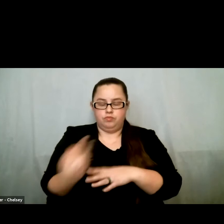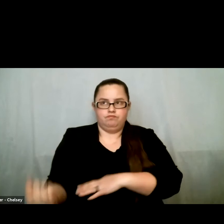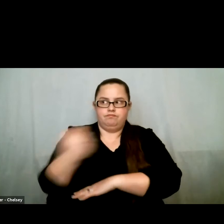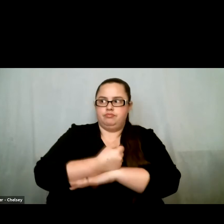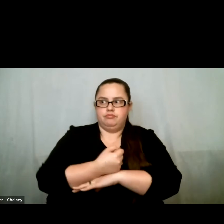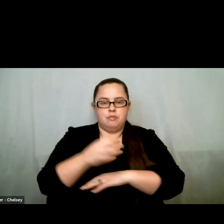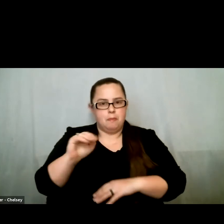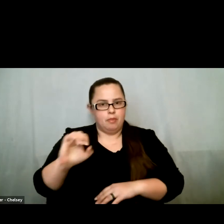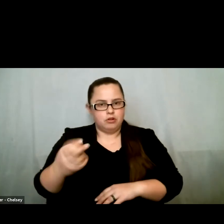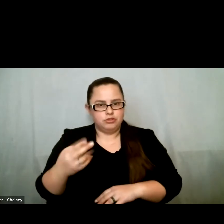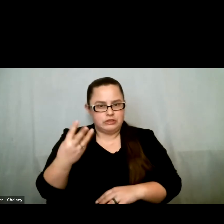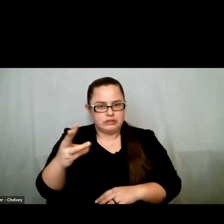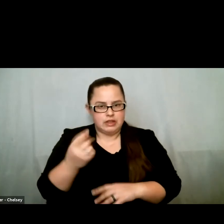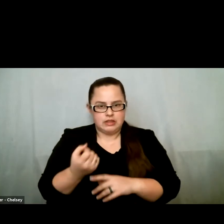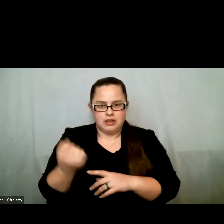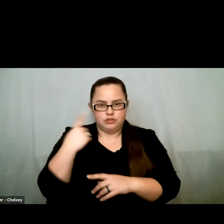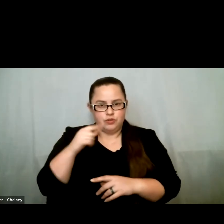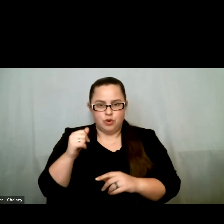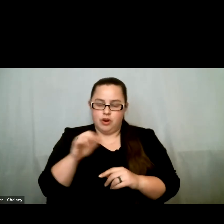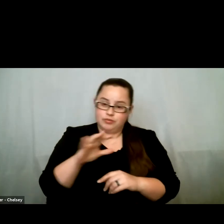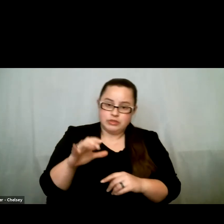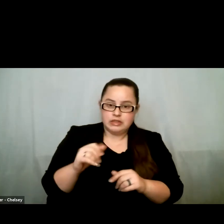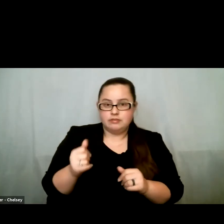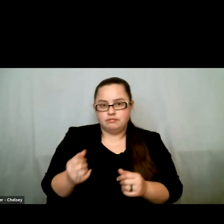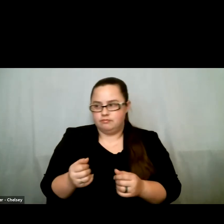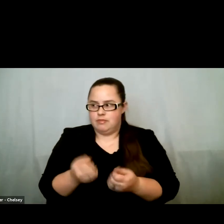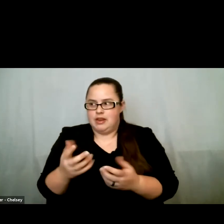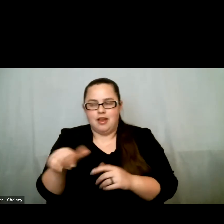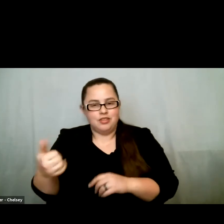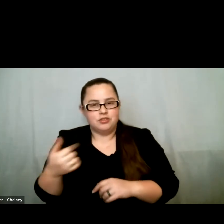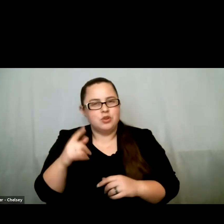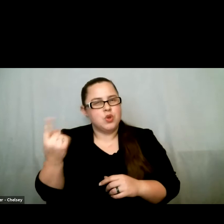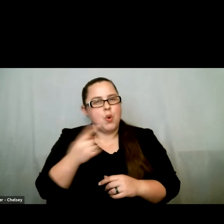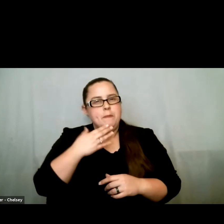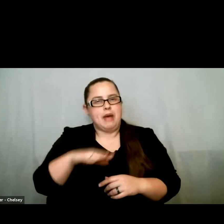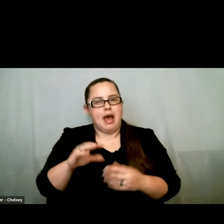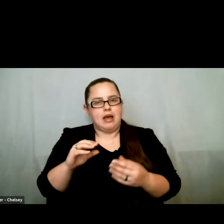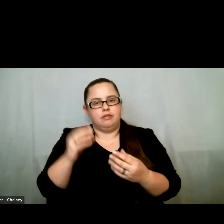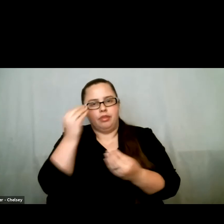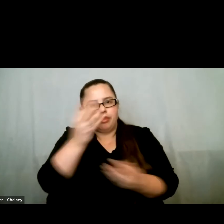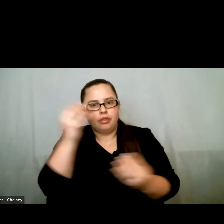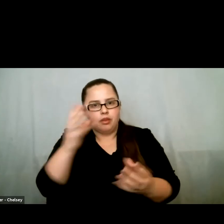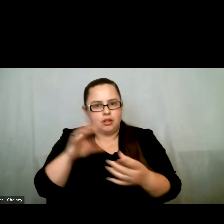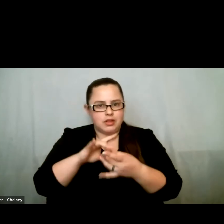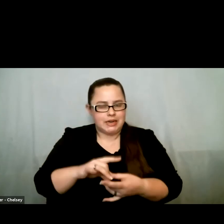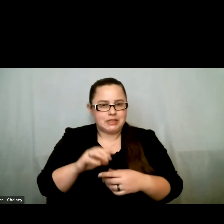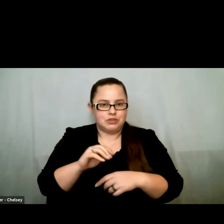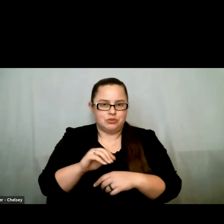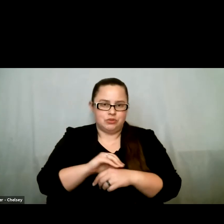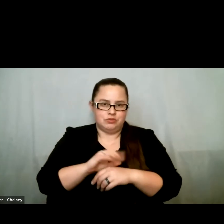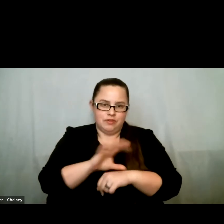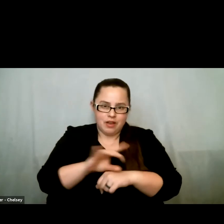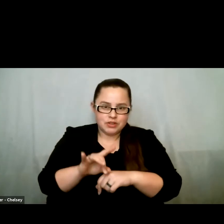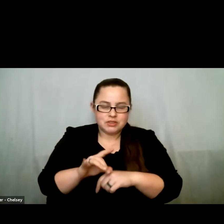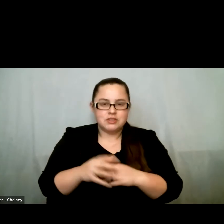of last year, there always seemed to be bad news about the virus. And it seemed to be getting worse each day,